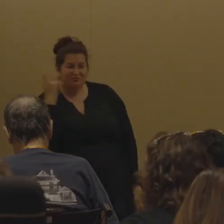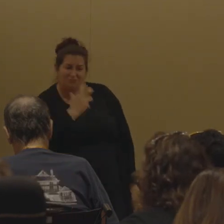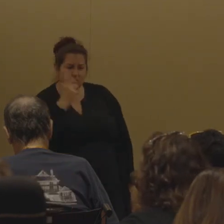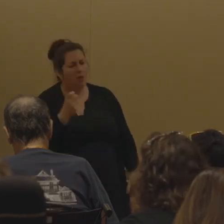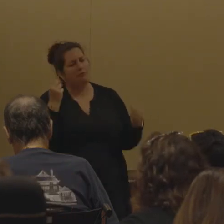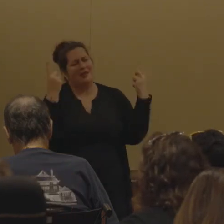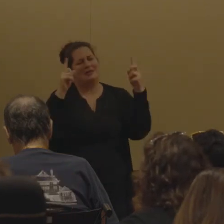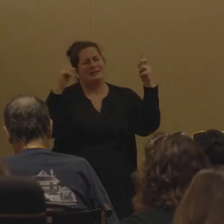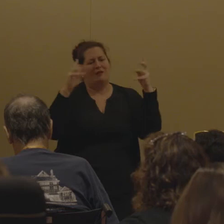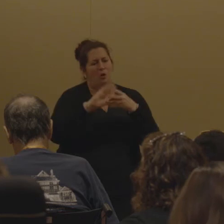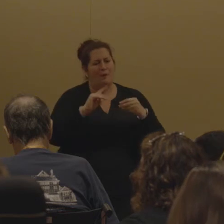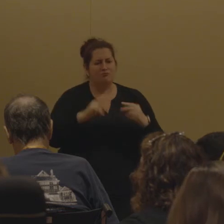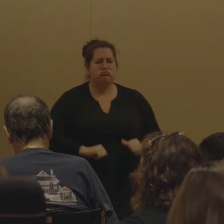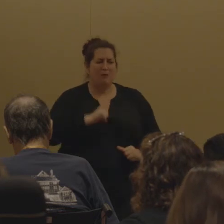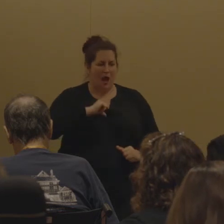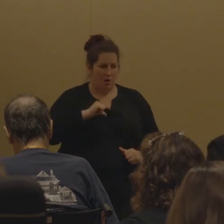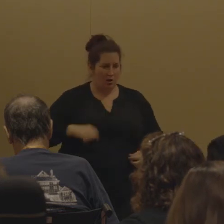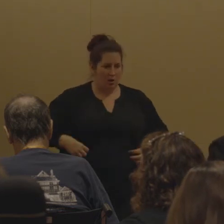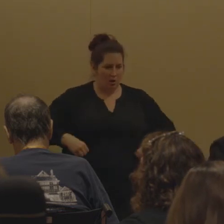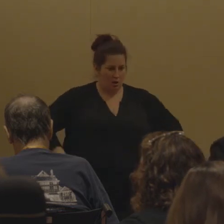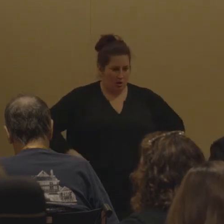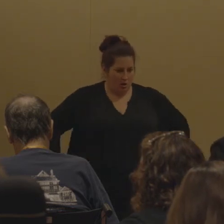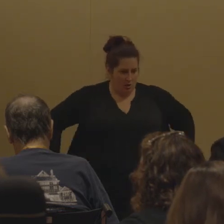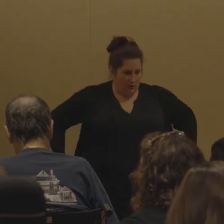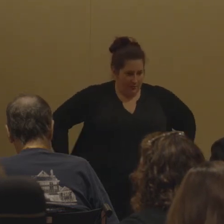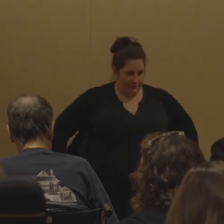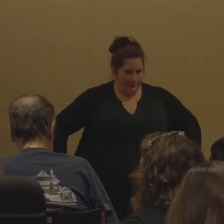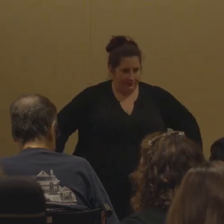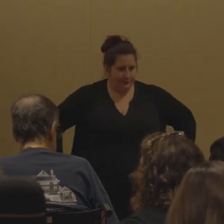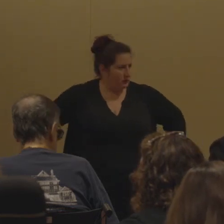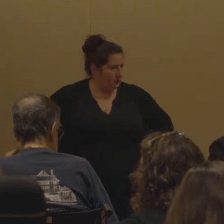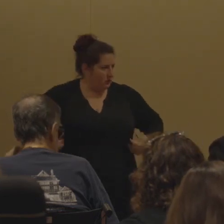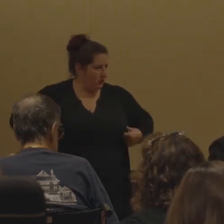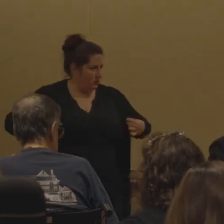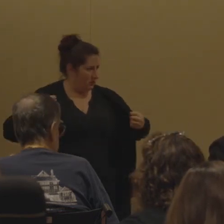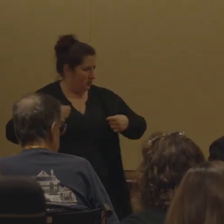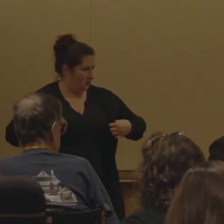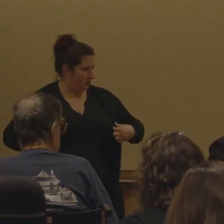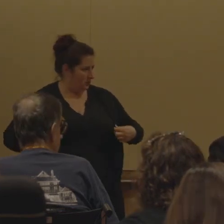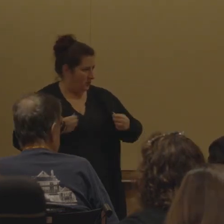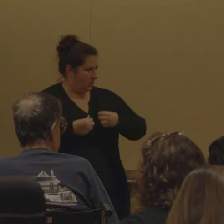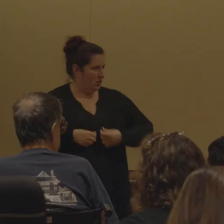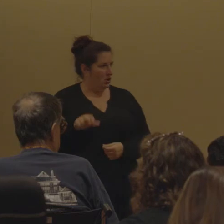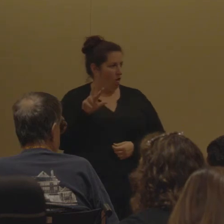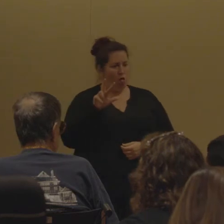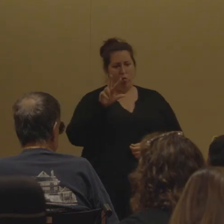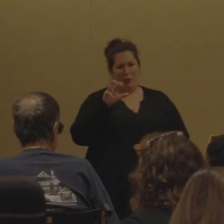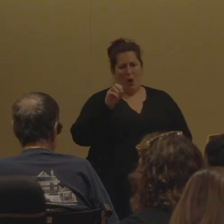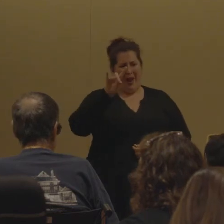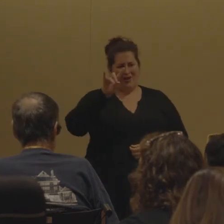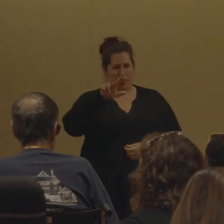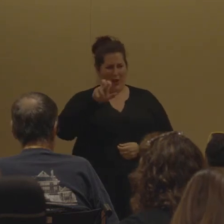success stories and we're all very proud of that, but we also have unsuccessful stories. And I mean, that is part of it, and Voc Rehab can always